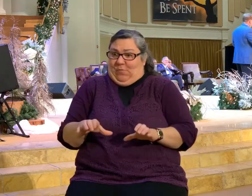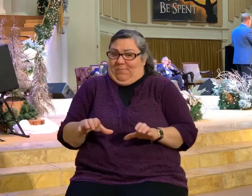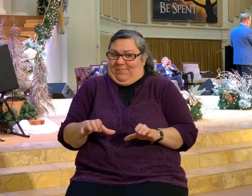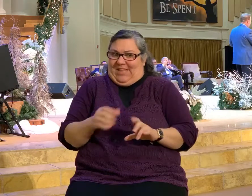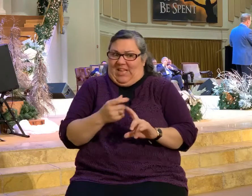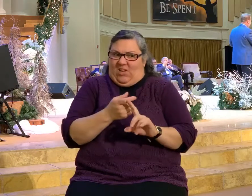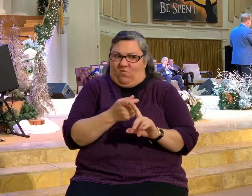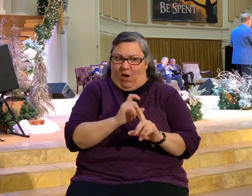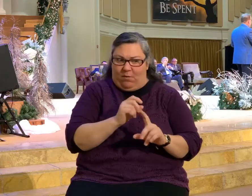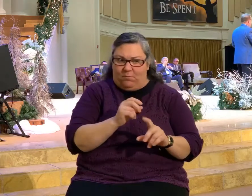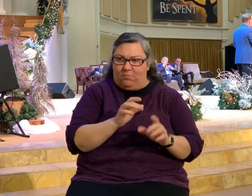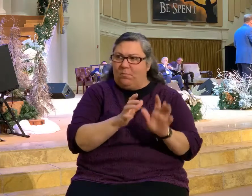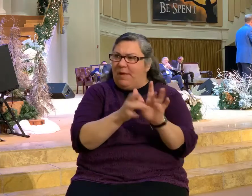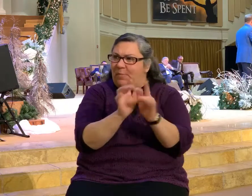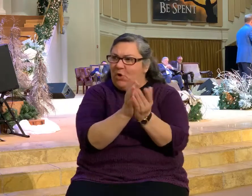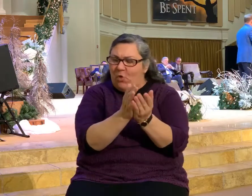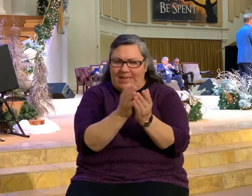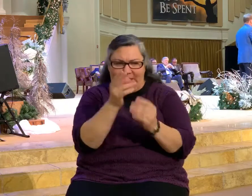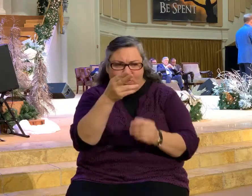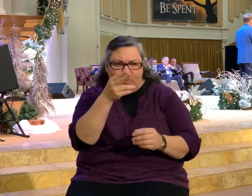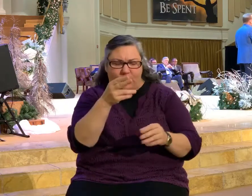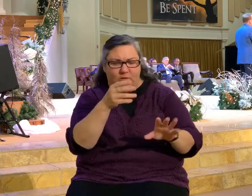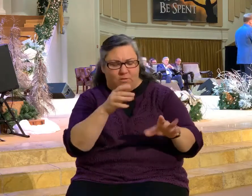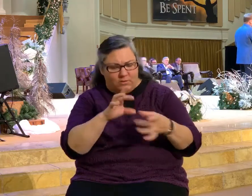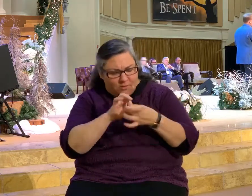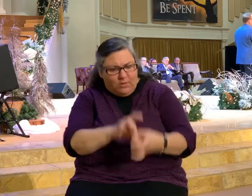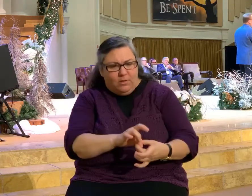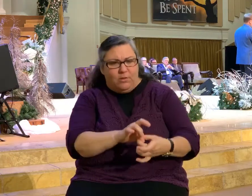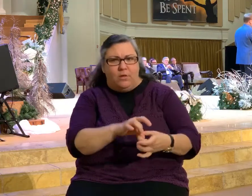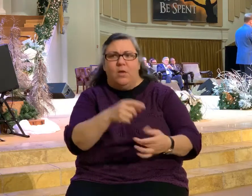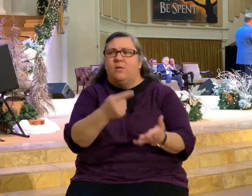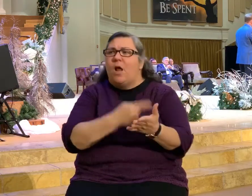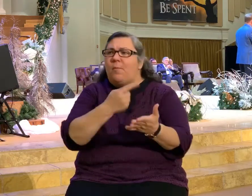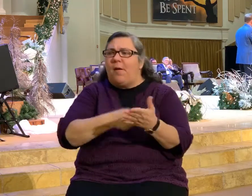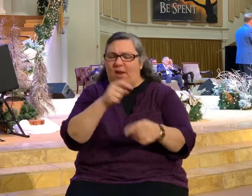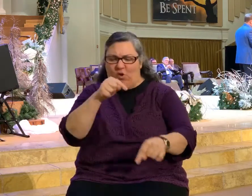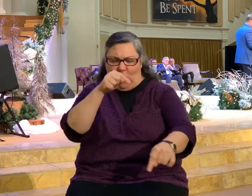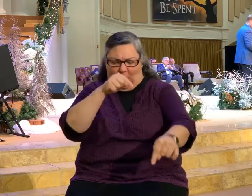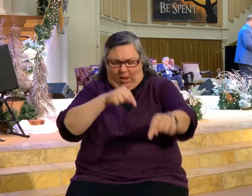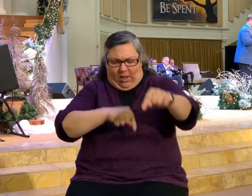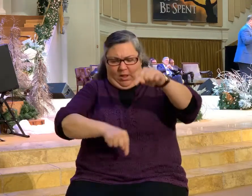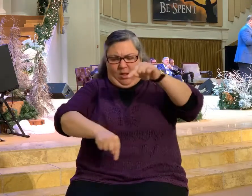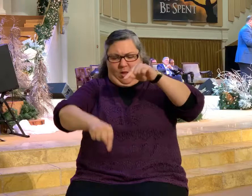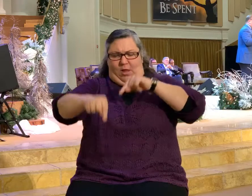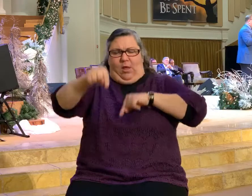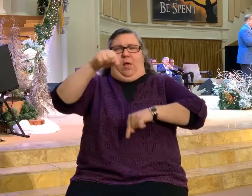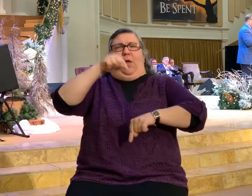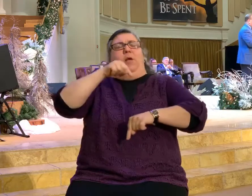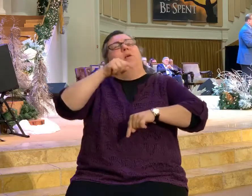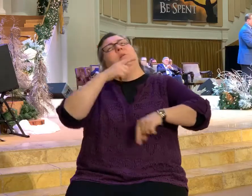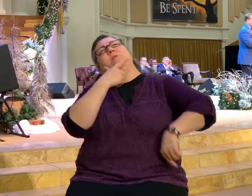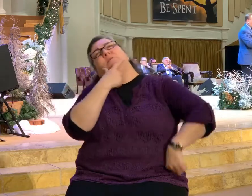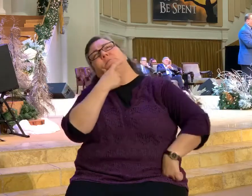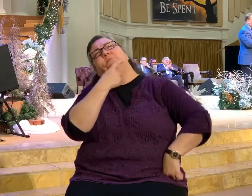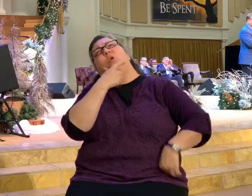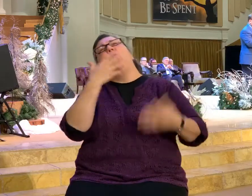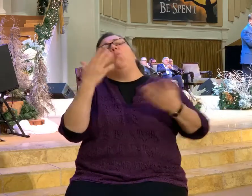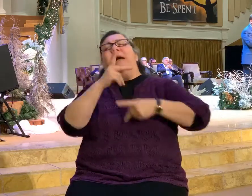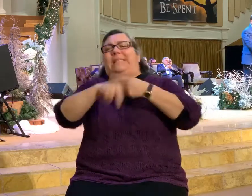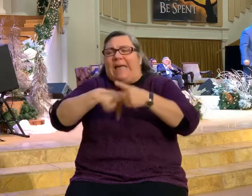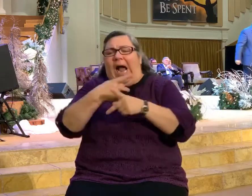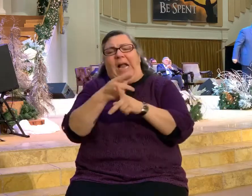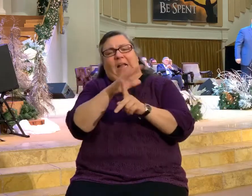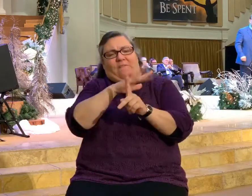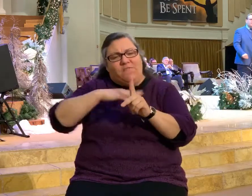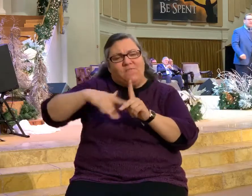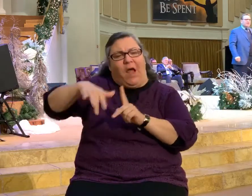our biblical history, that sometimes you've got to go back and understand what kind of environment the Apostle Paul was